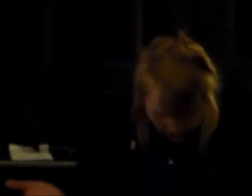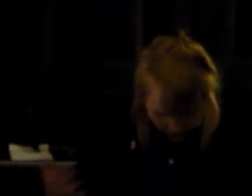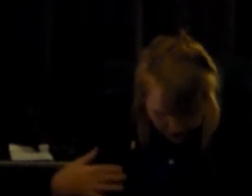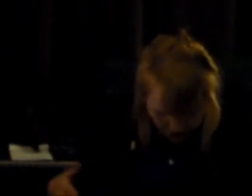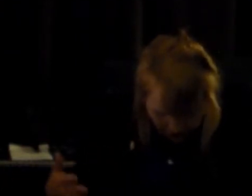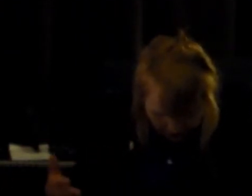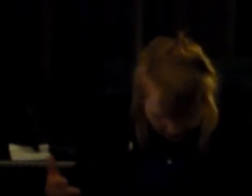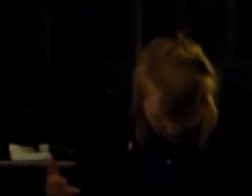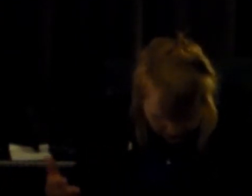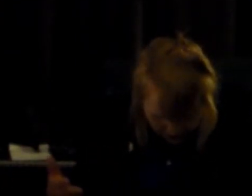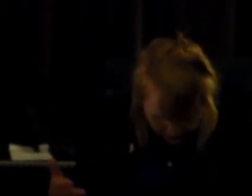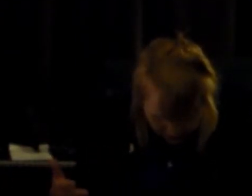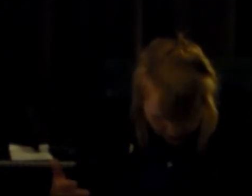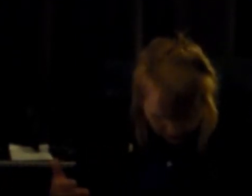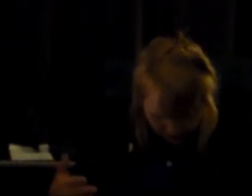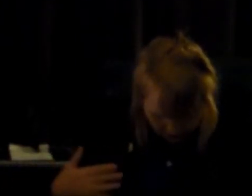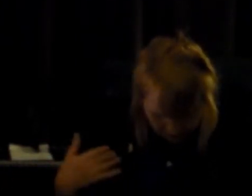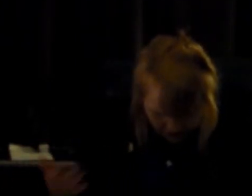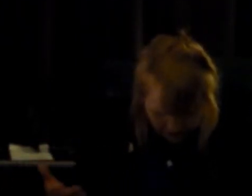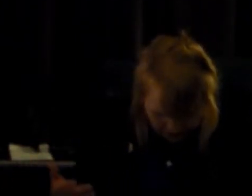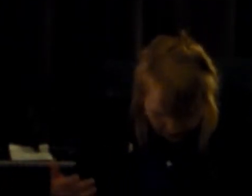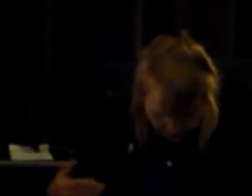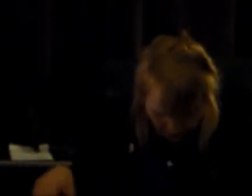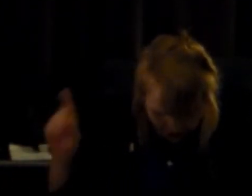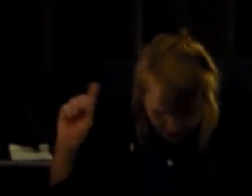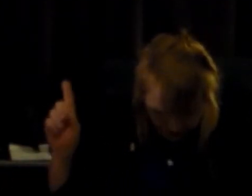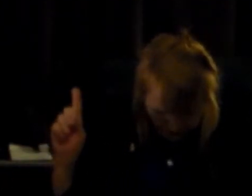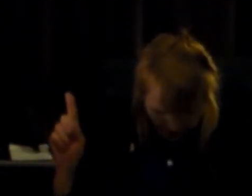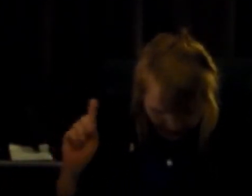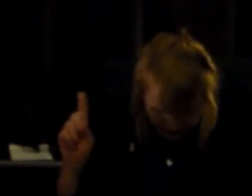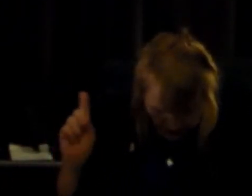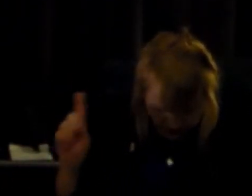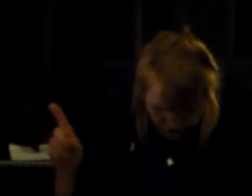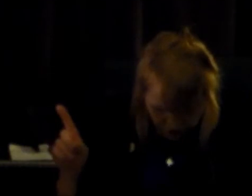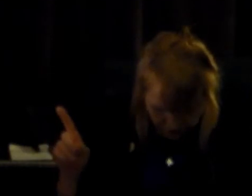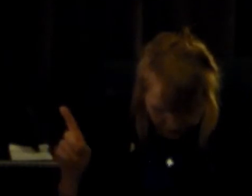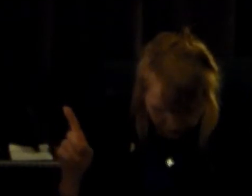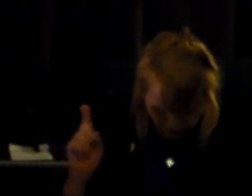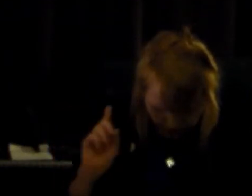In John 8, starting at verse 34, Jesus replied, I tell you the truth,